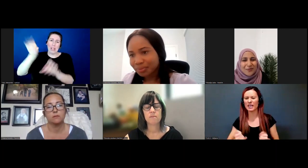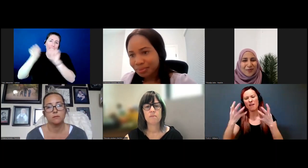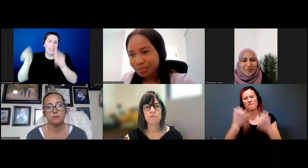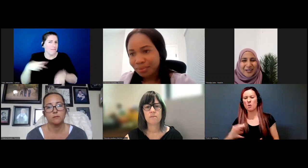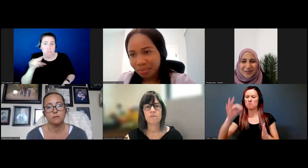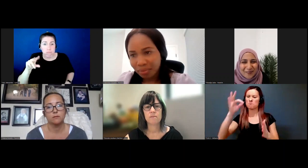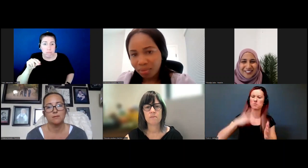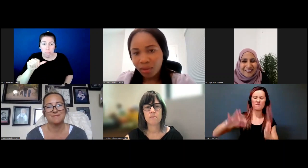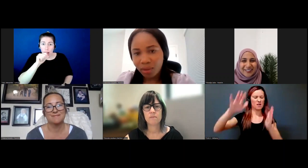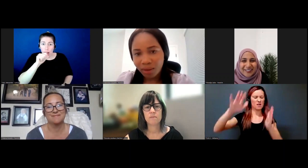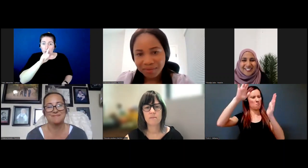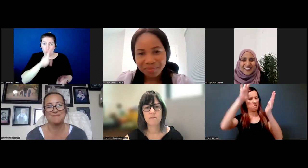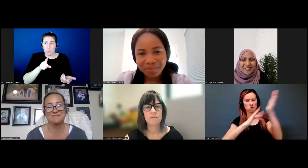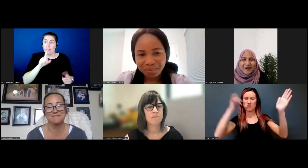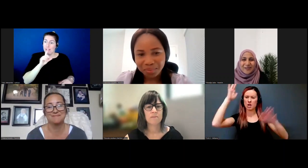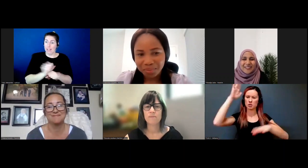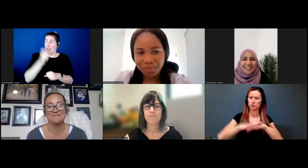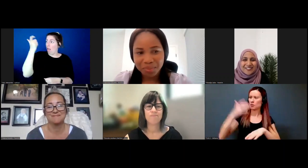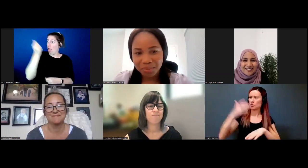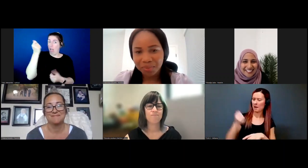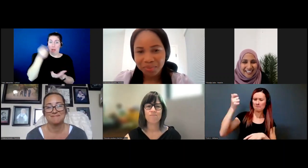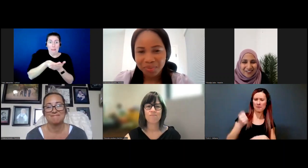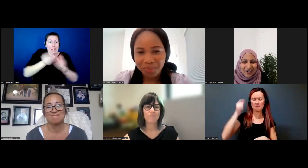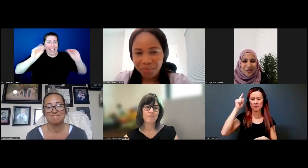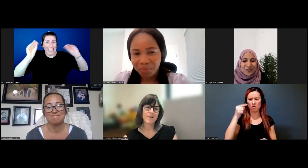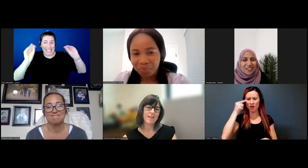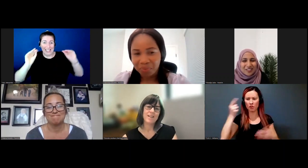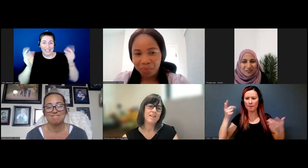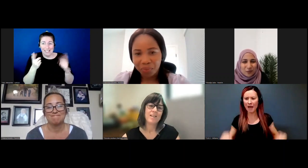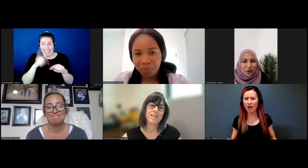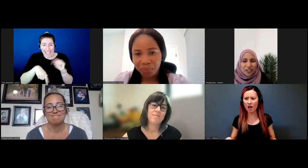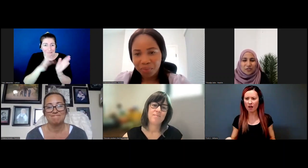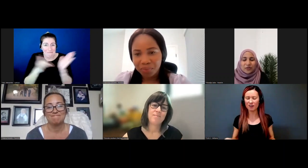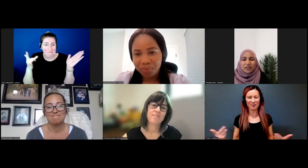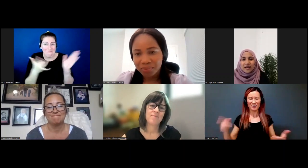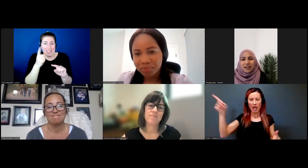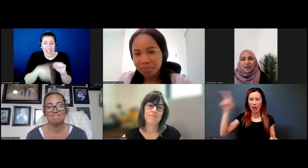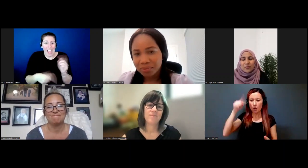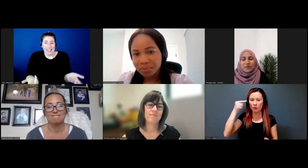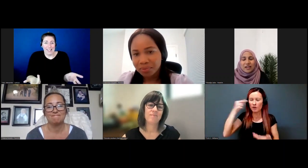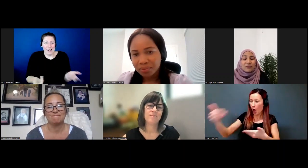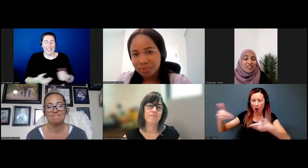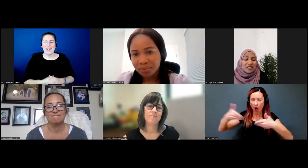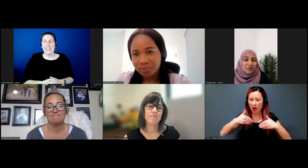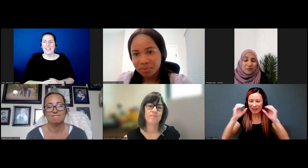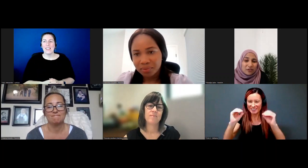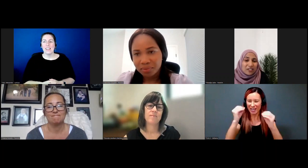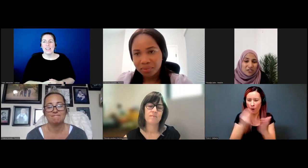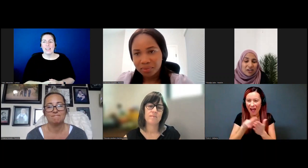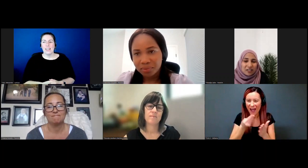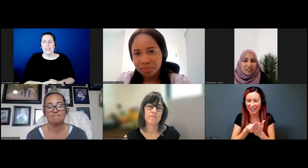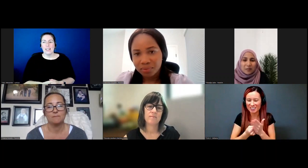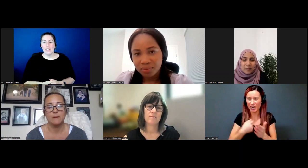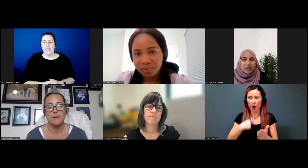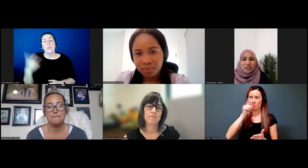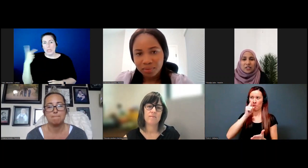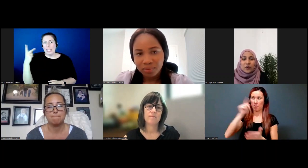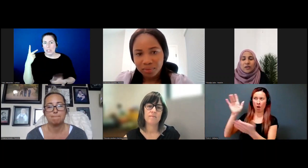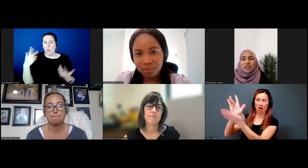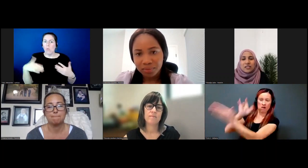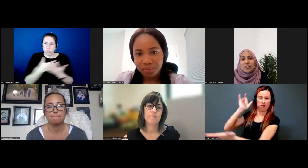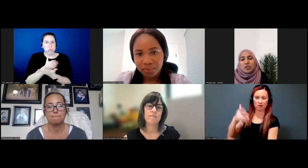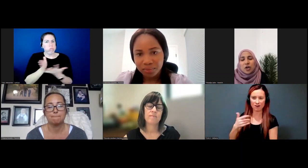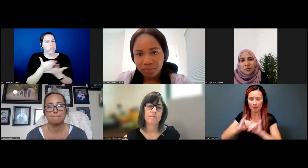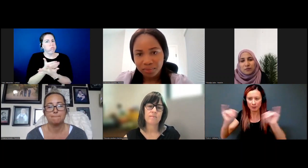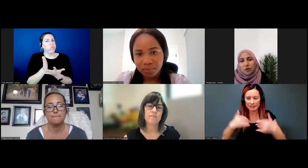money from the government to us, so we can't really take advantage of it, even if we wanted to. We have really struggled, but